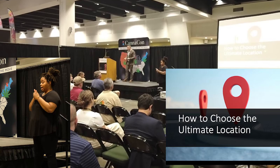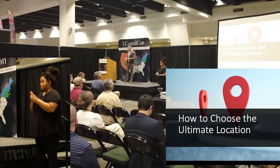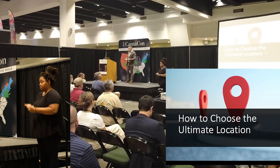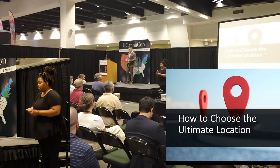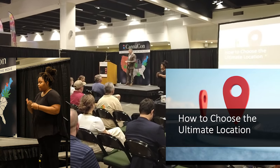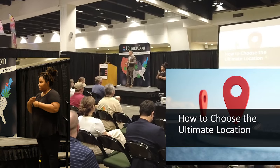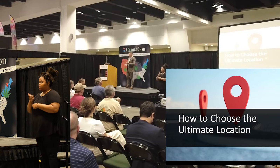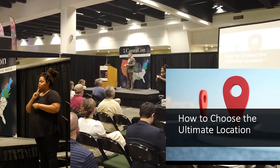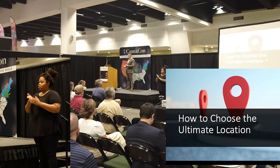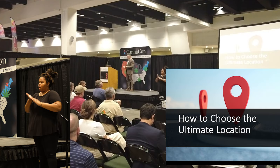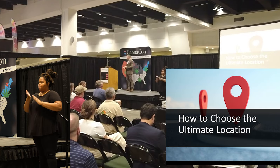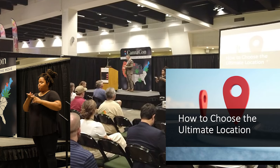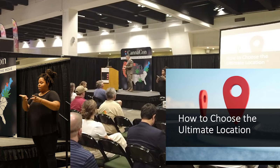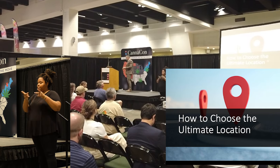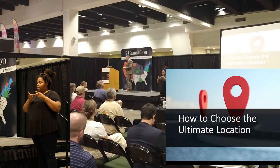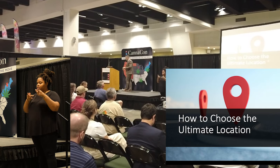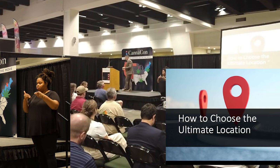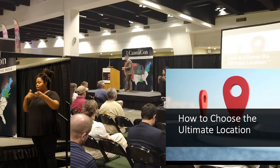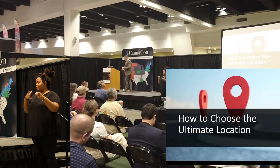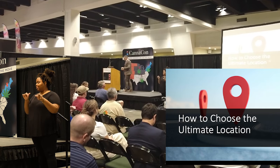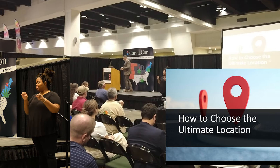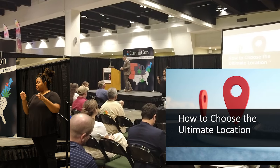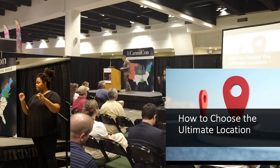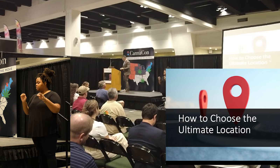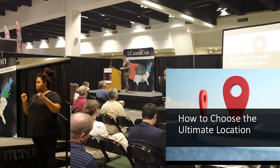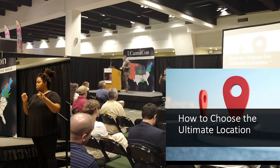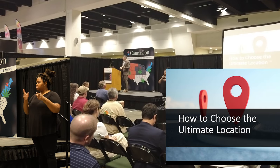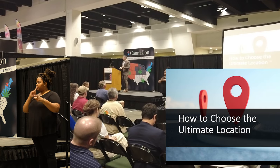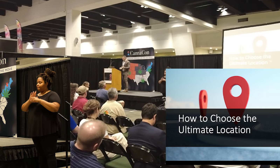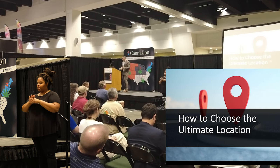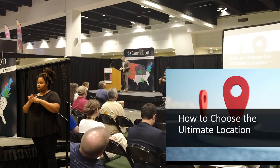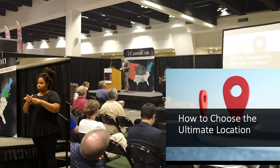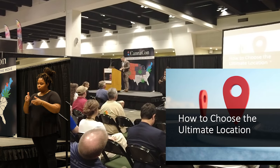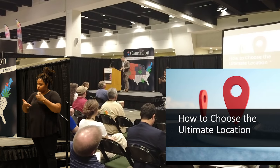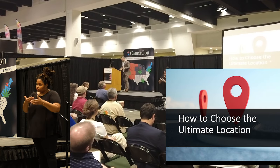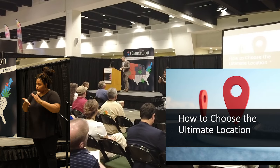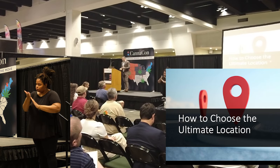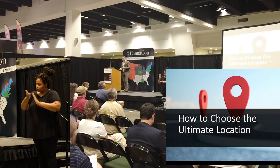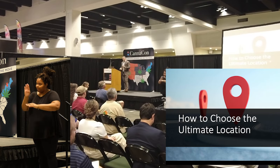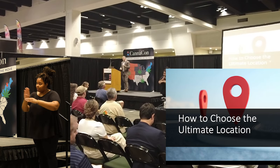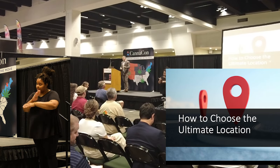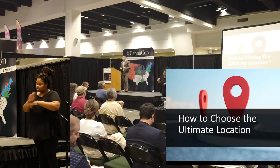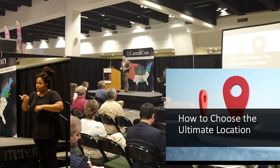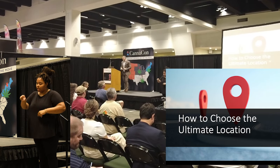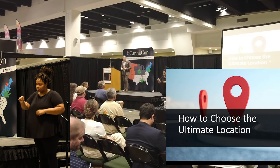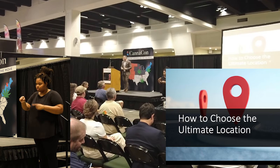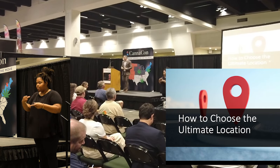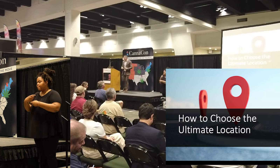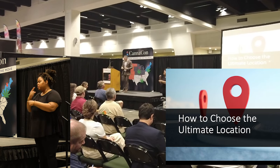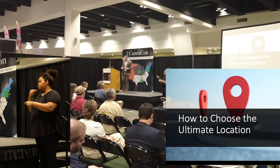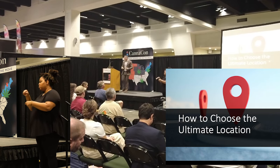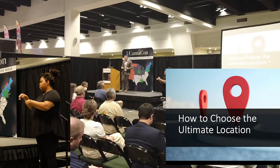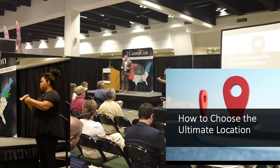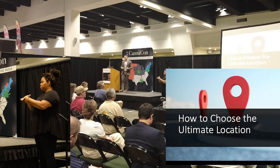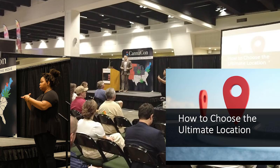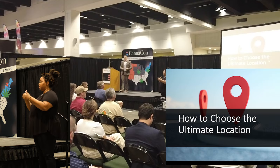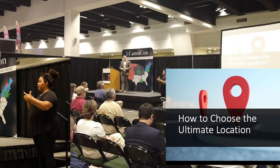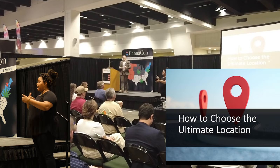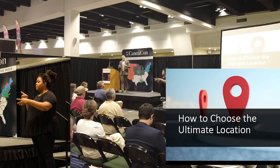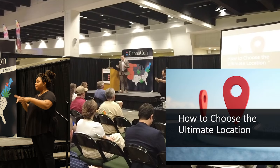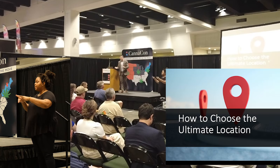able to operate in a place where you've signed a lease for and have committed to. But two, we want to make sure that we have adequate foot